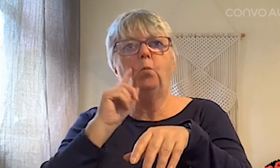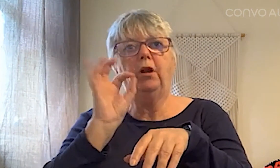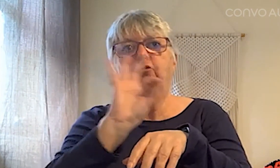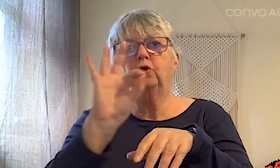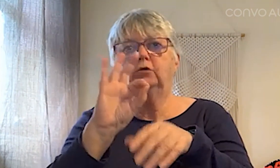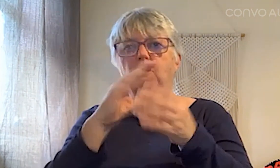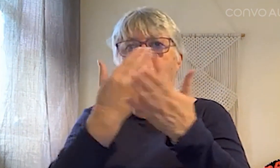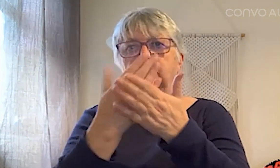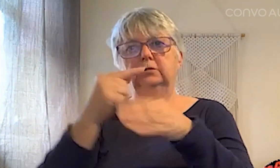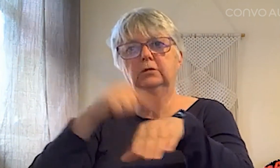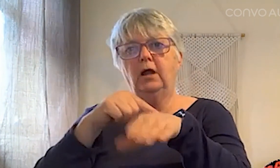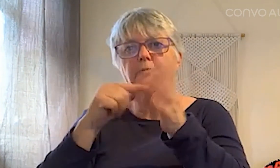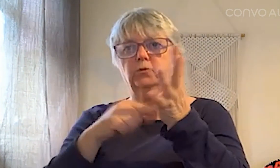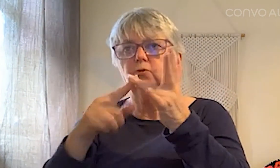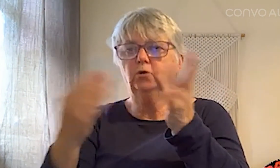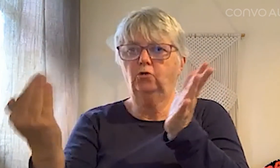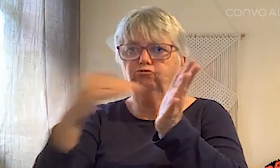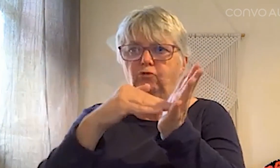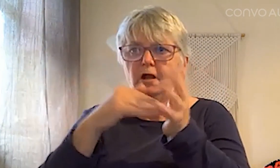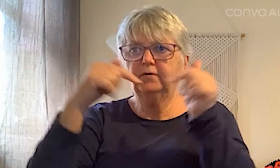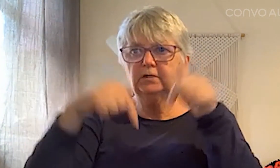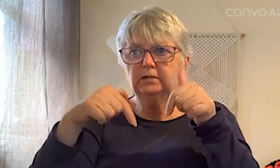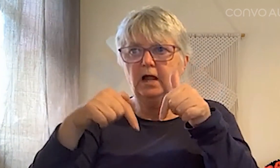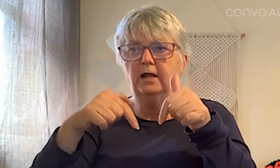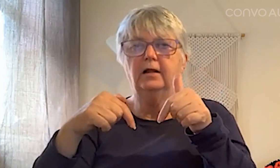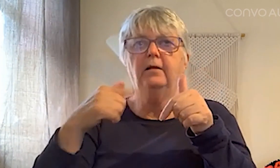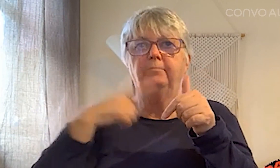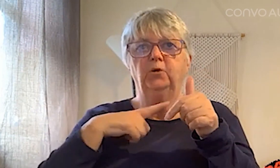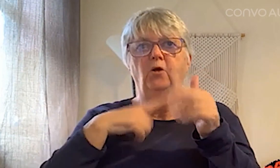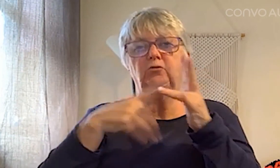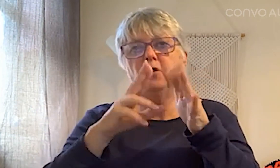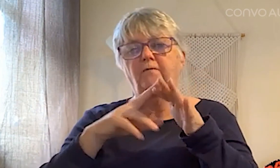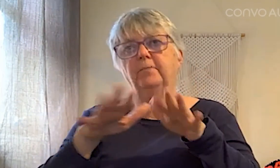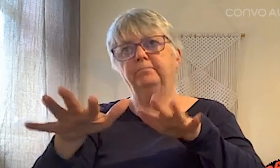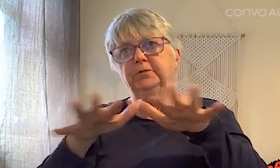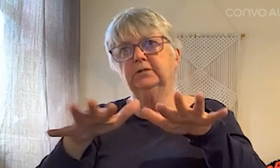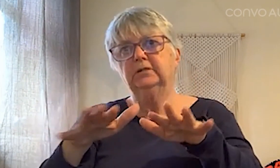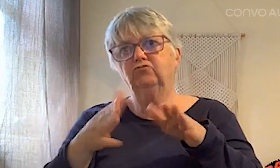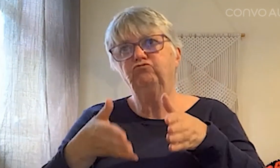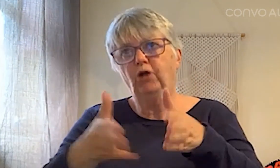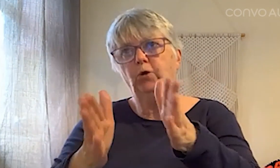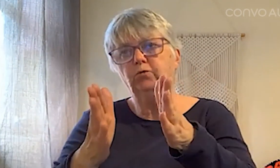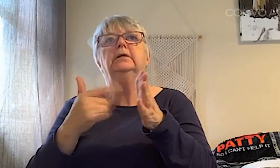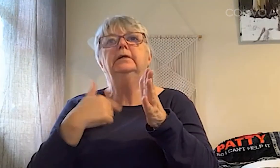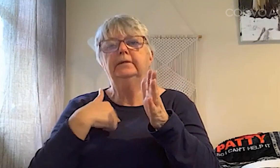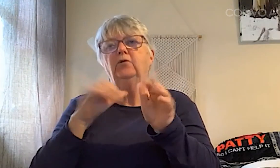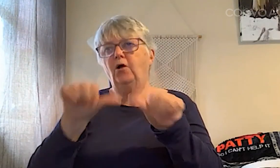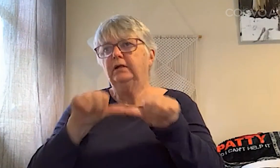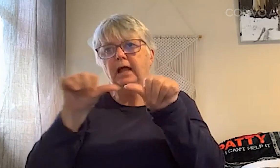The officer at triple zero said that they couldn't give me an exact time of when the police officers would arrive at my home.